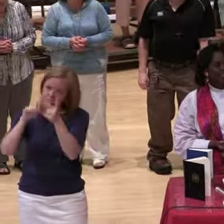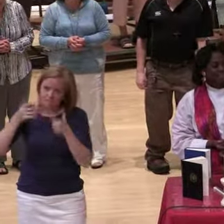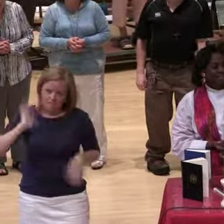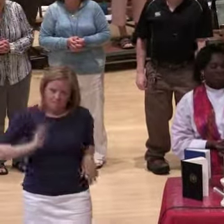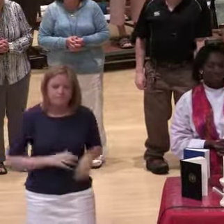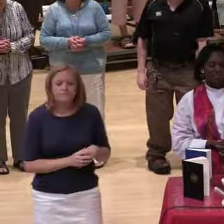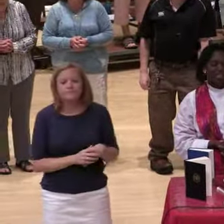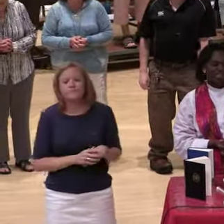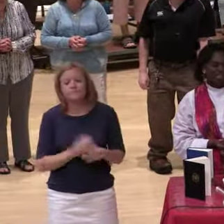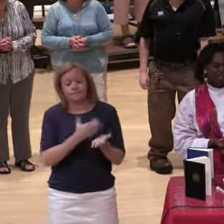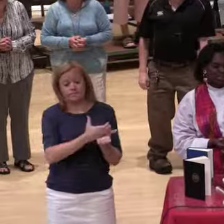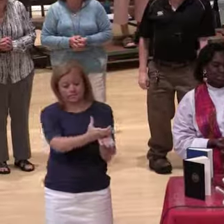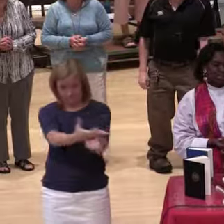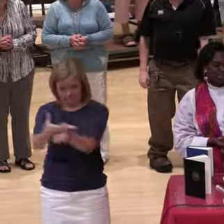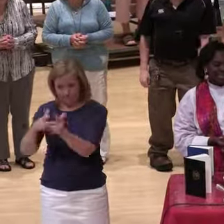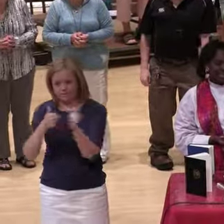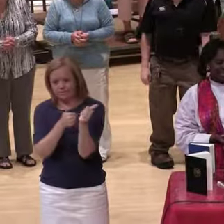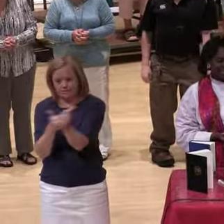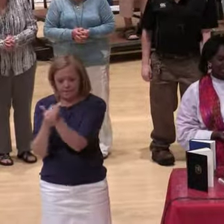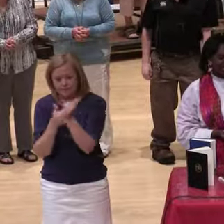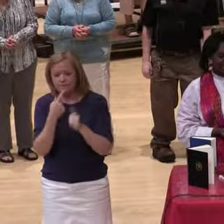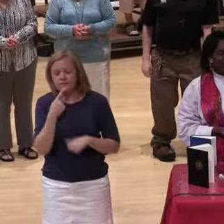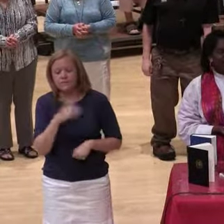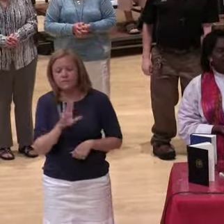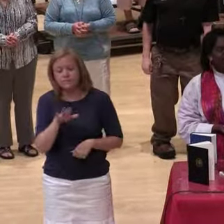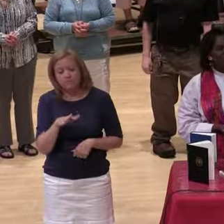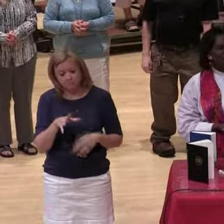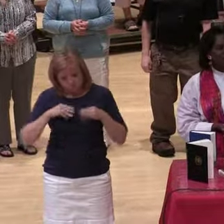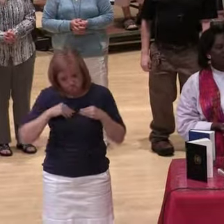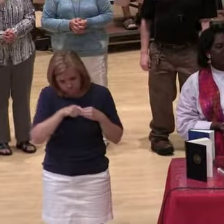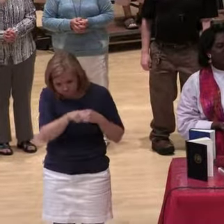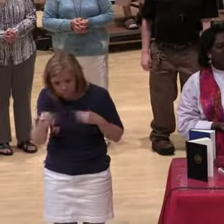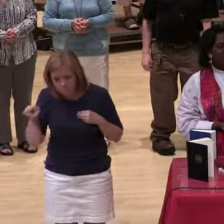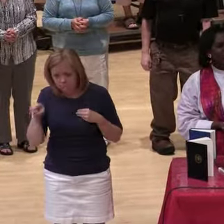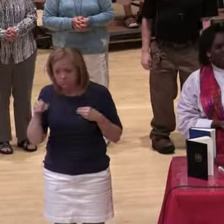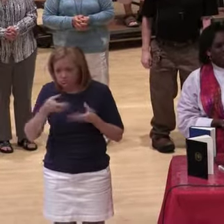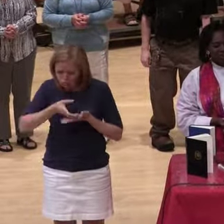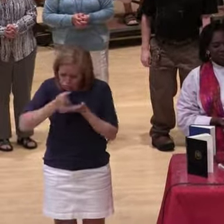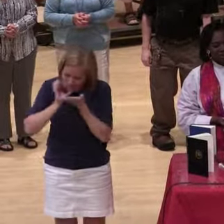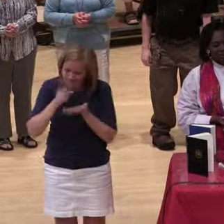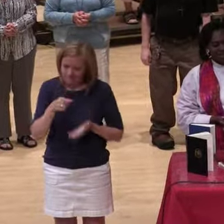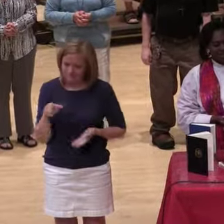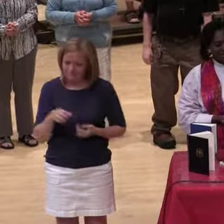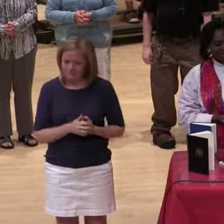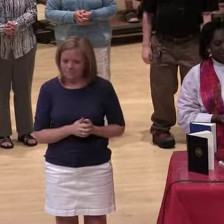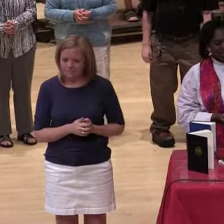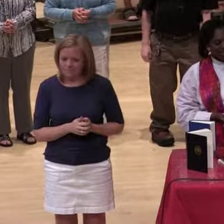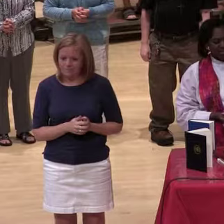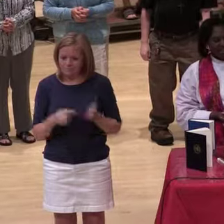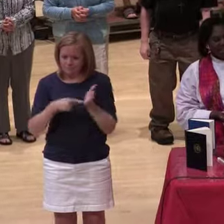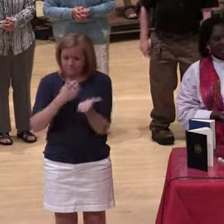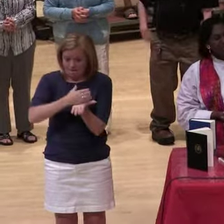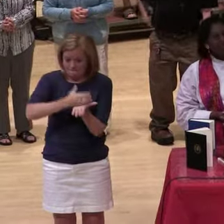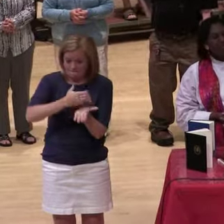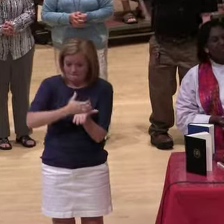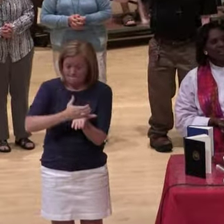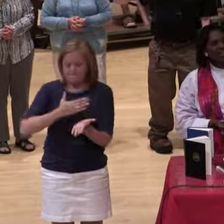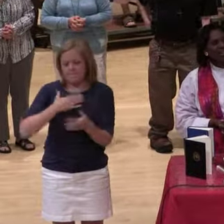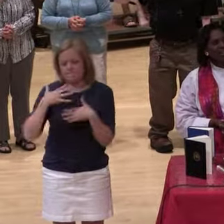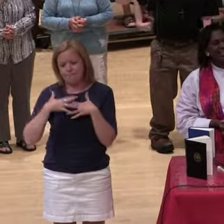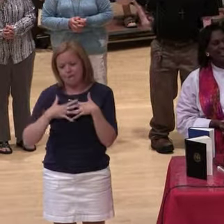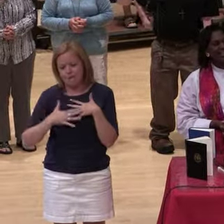He gave the cup to his disciples and said, "Take this, all of you, and drink from it. This is the cup of